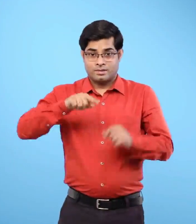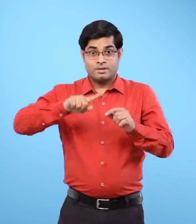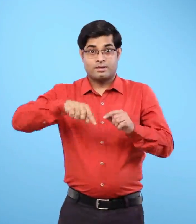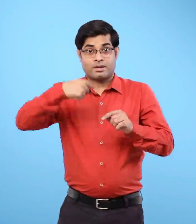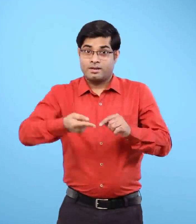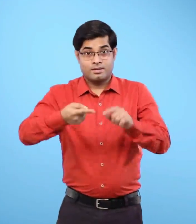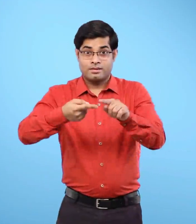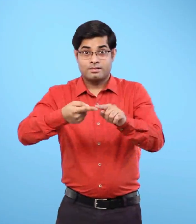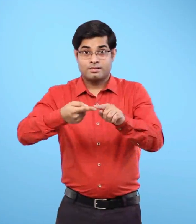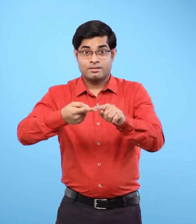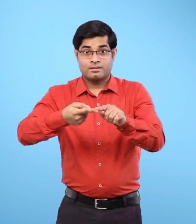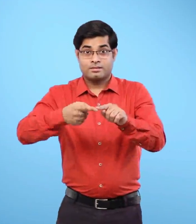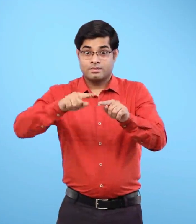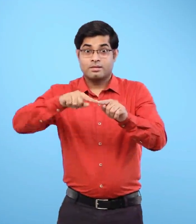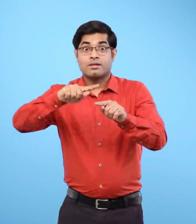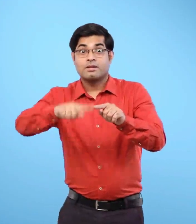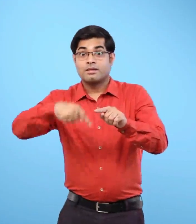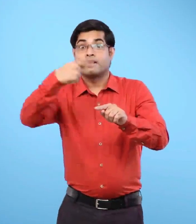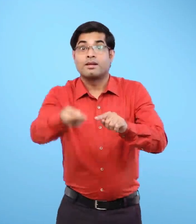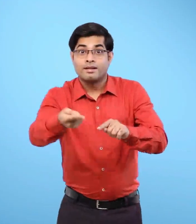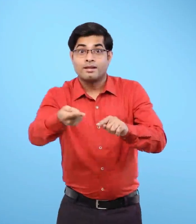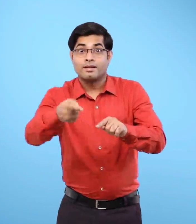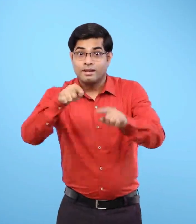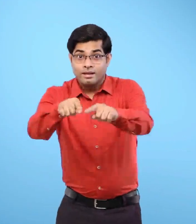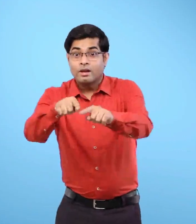Which day will it be the day after tomorrow?